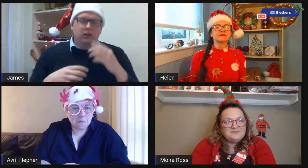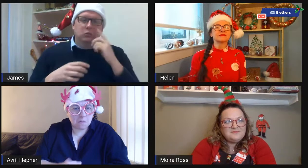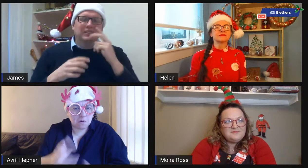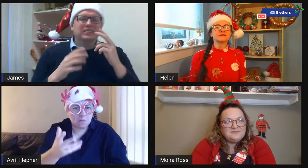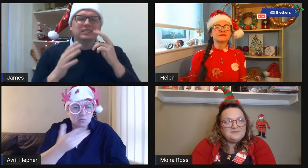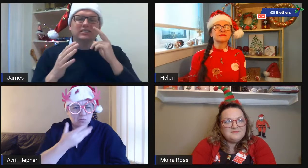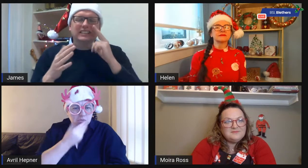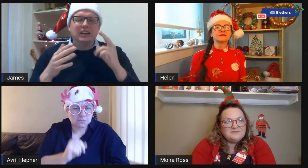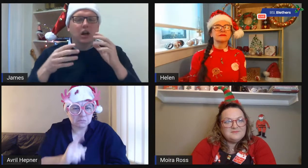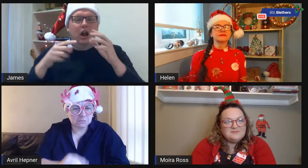about